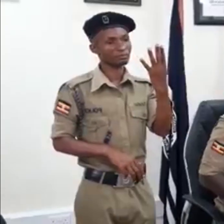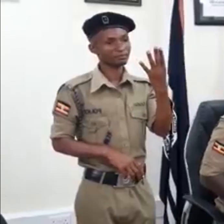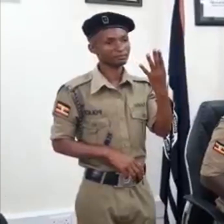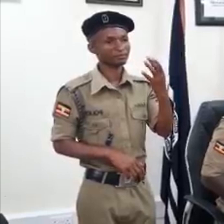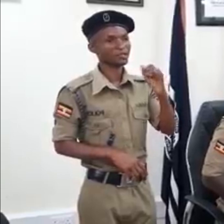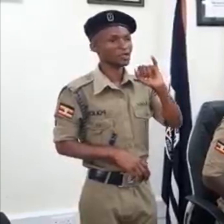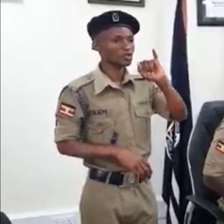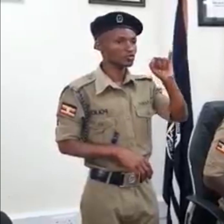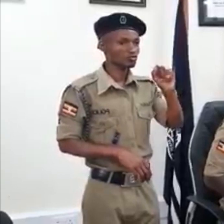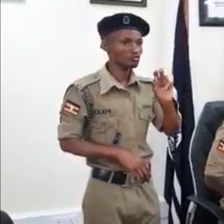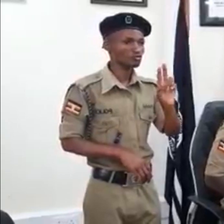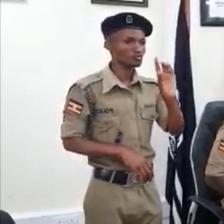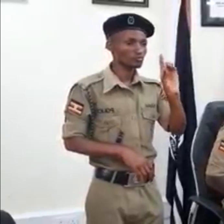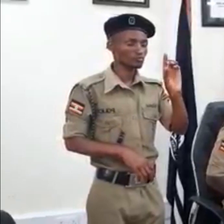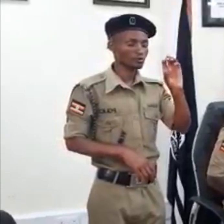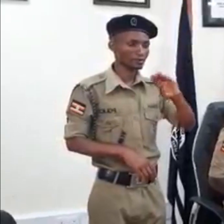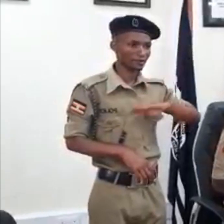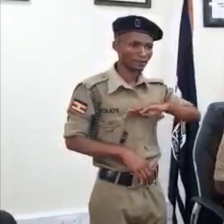aged 38.